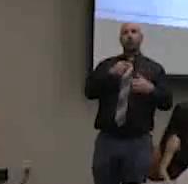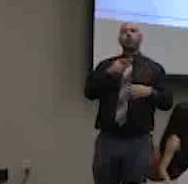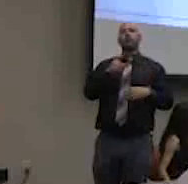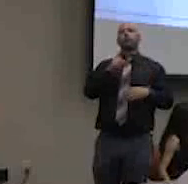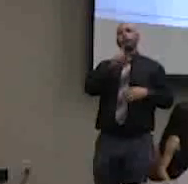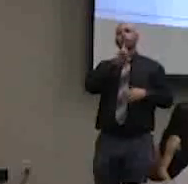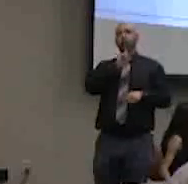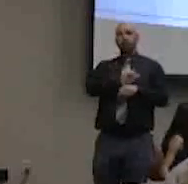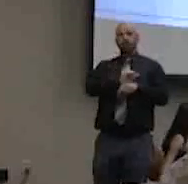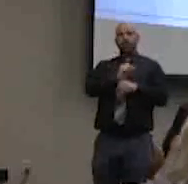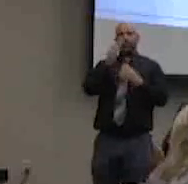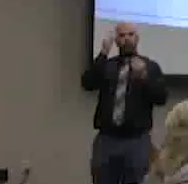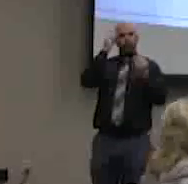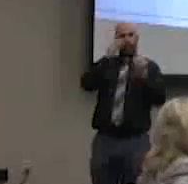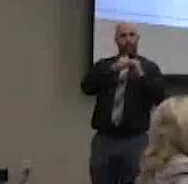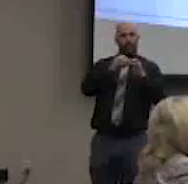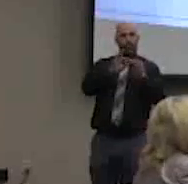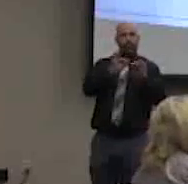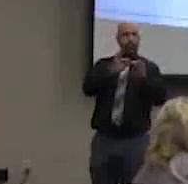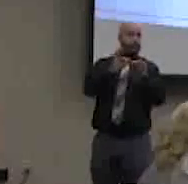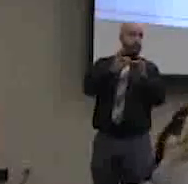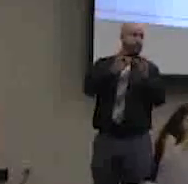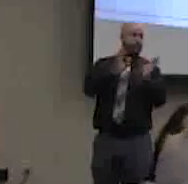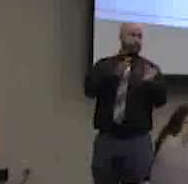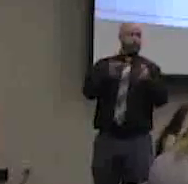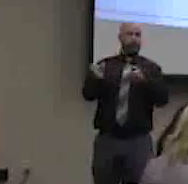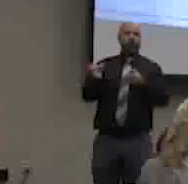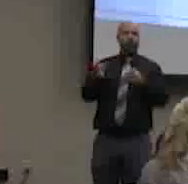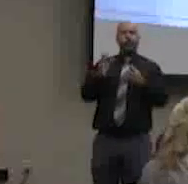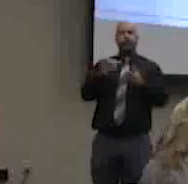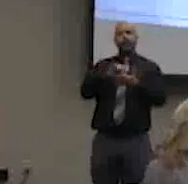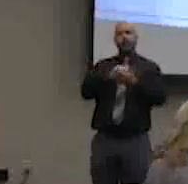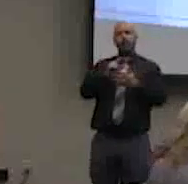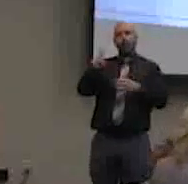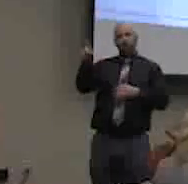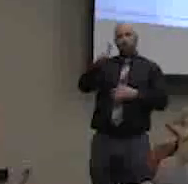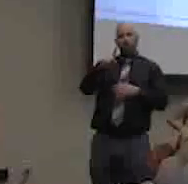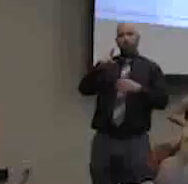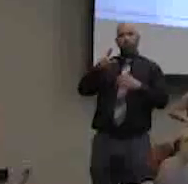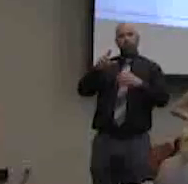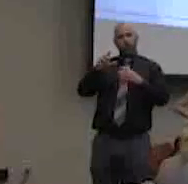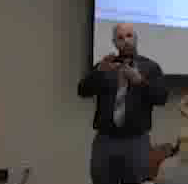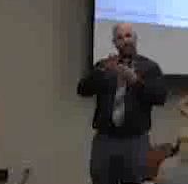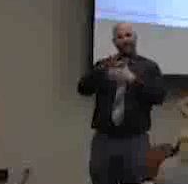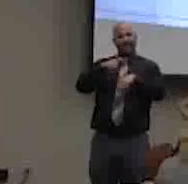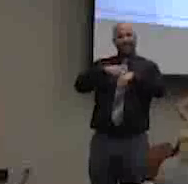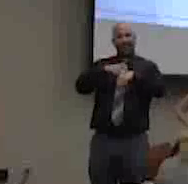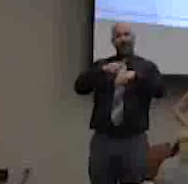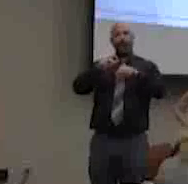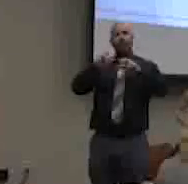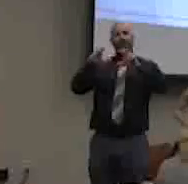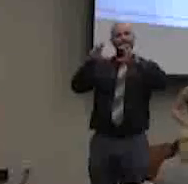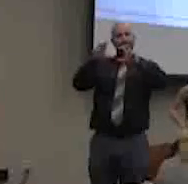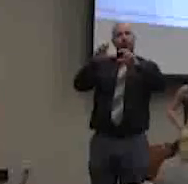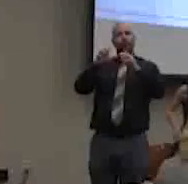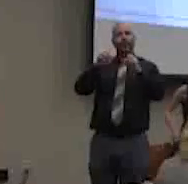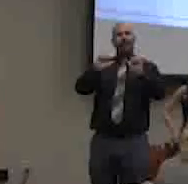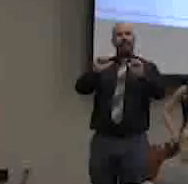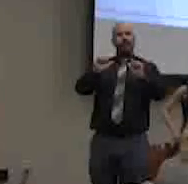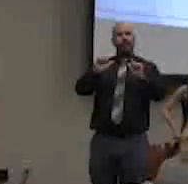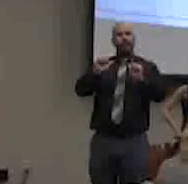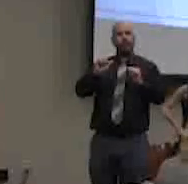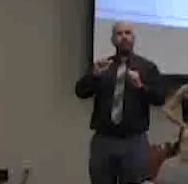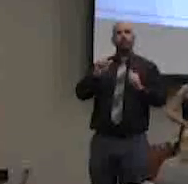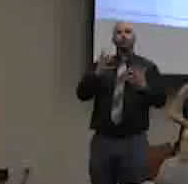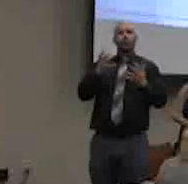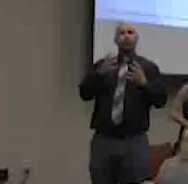the plan that everybody spent so much time and effort on in a way that's simple and easy for us to use as we're talking to